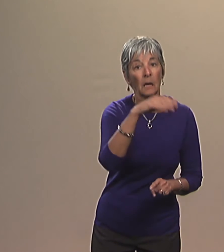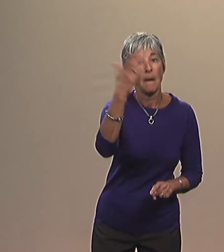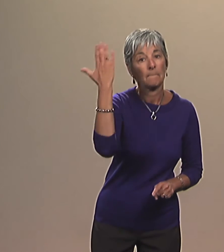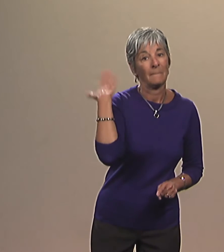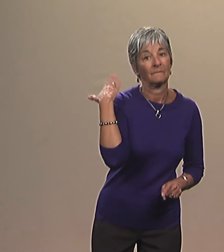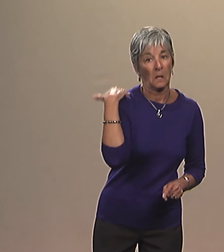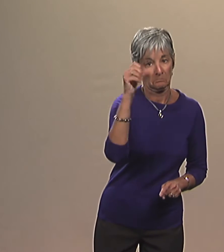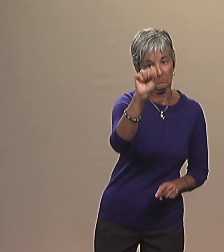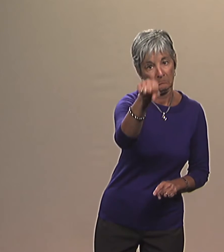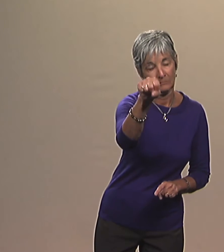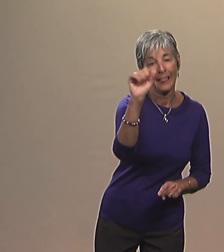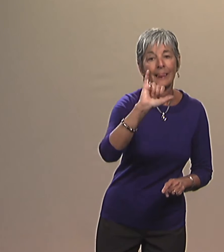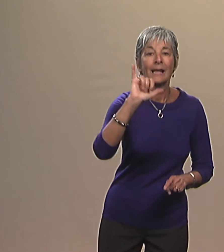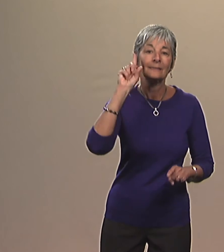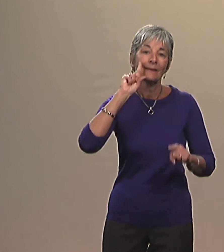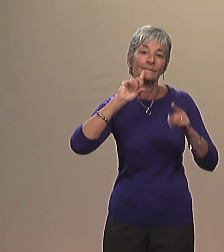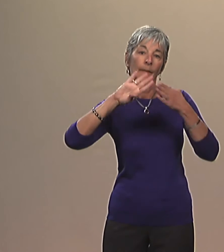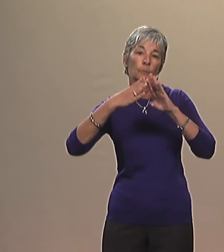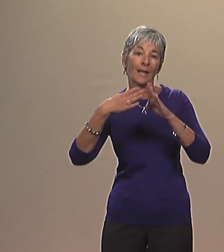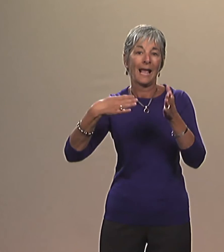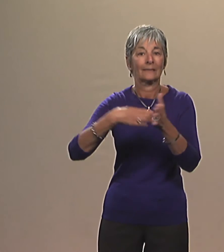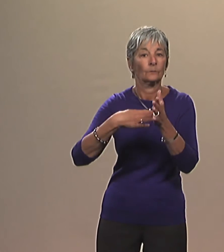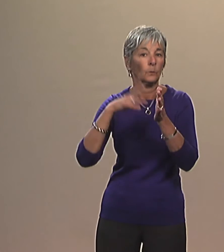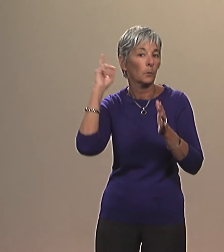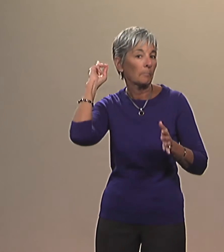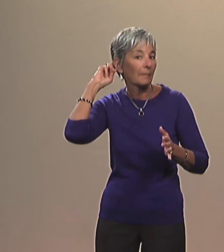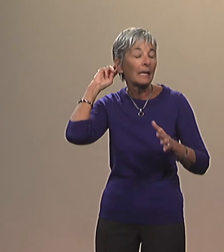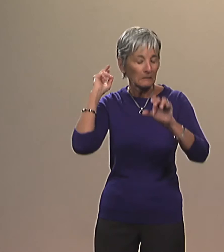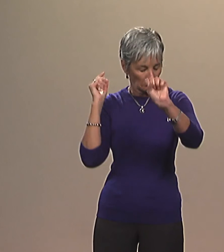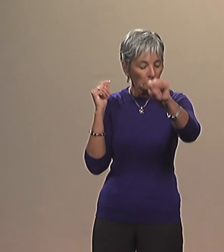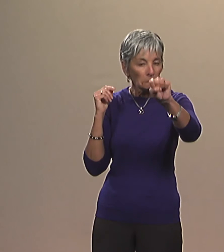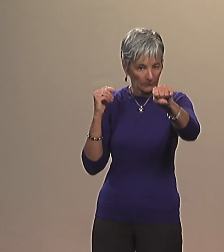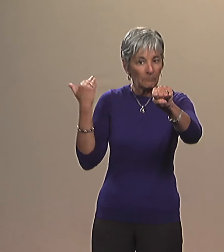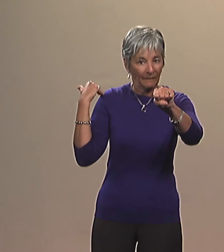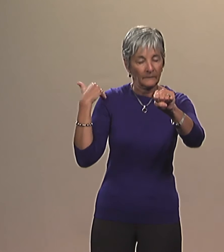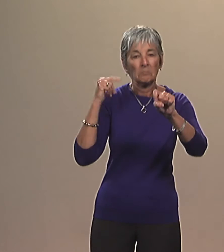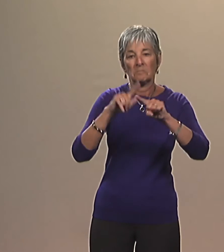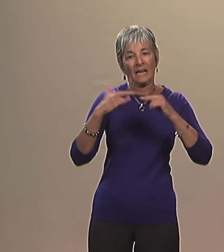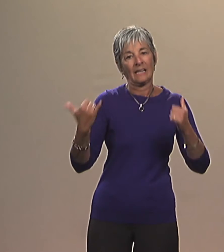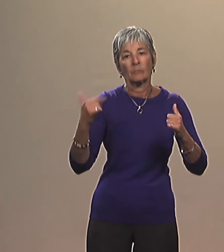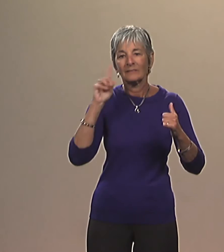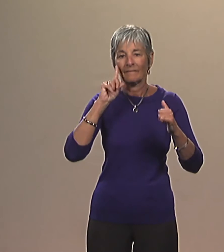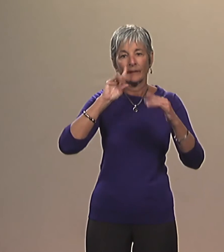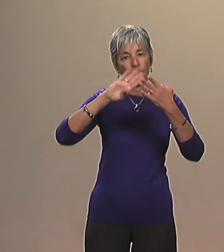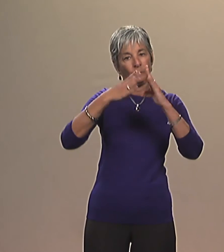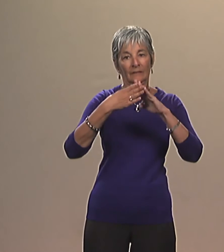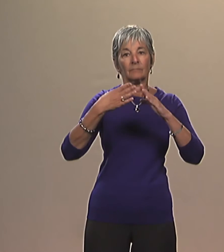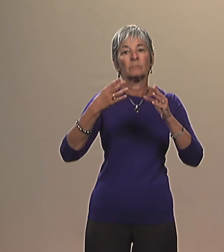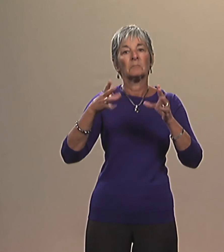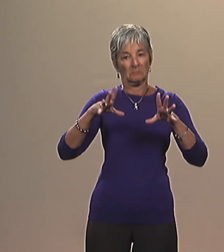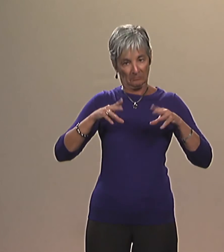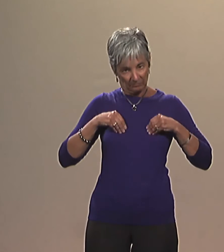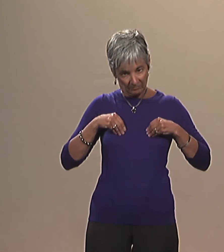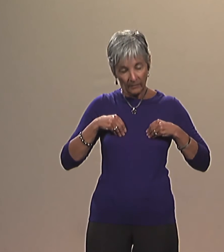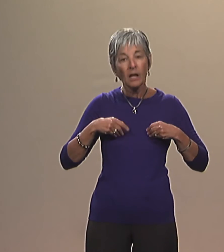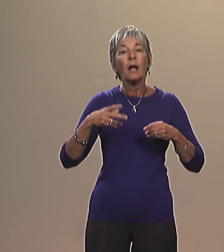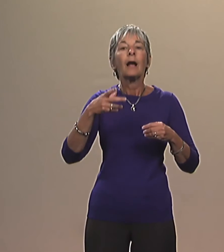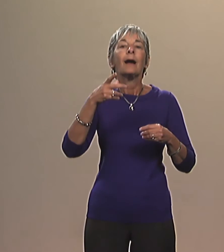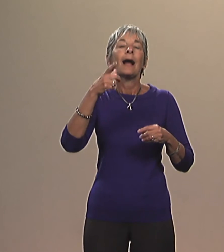not going to lie. Previously, the deaf community was opposed to cochlear implants, but now the deaf community is accepting. I